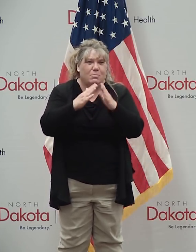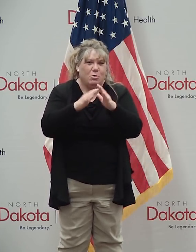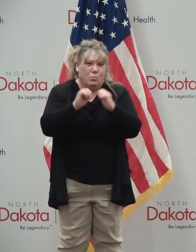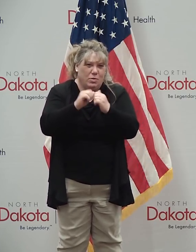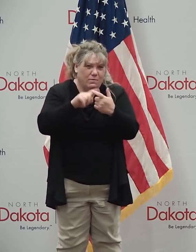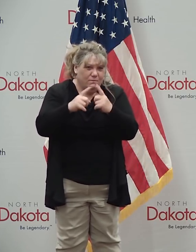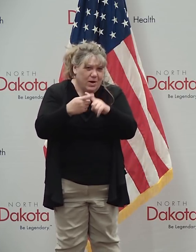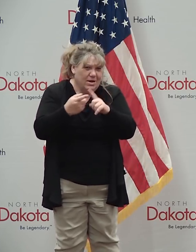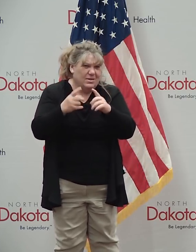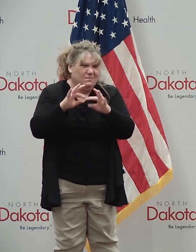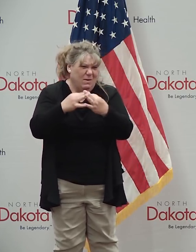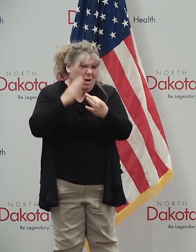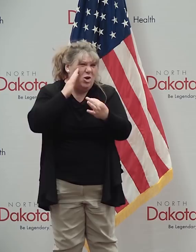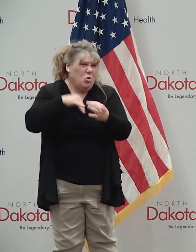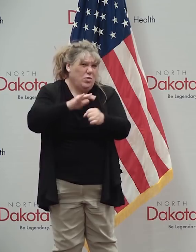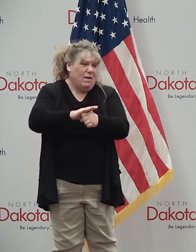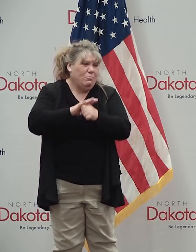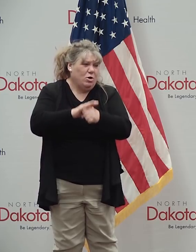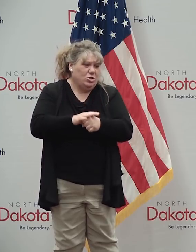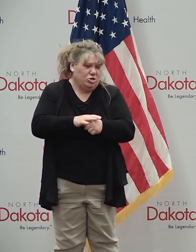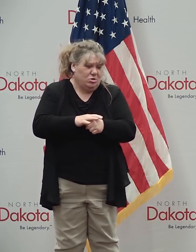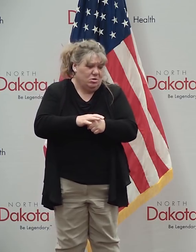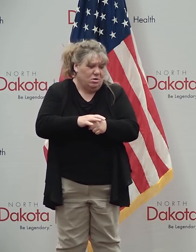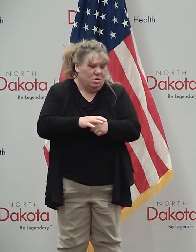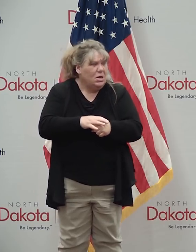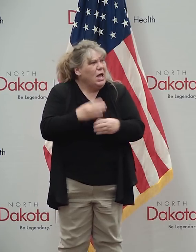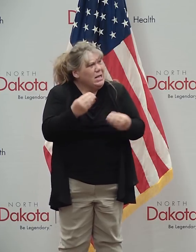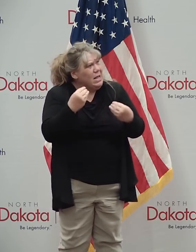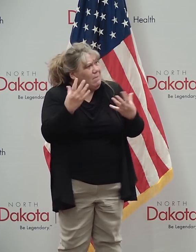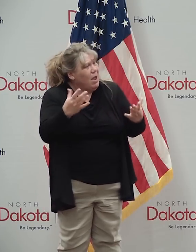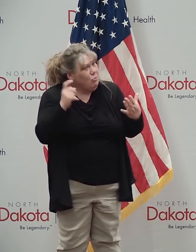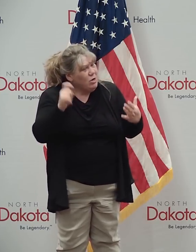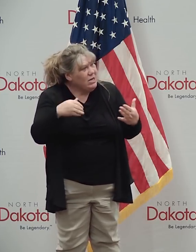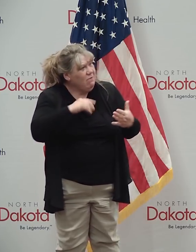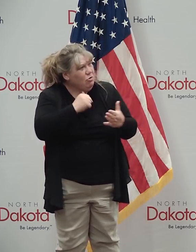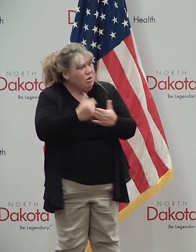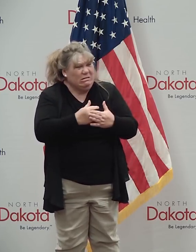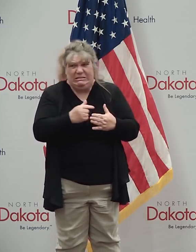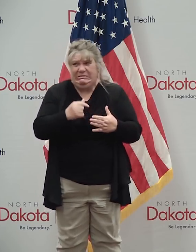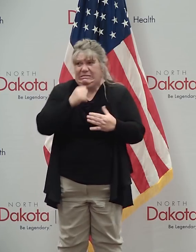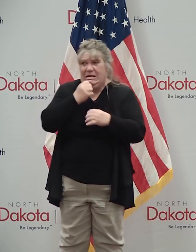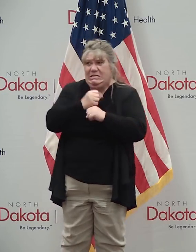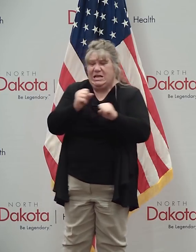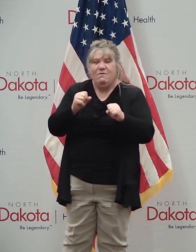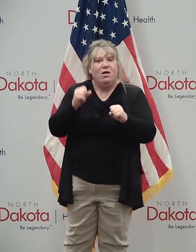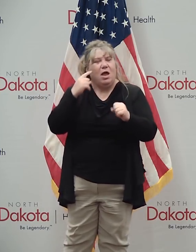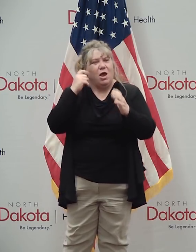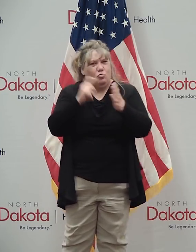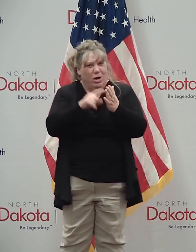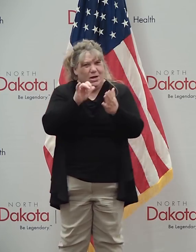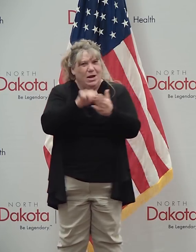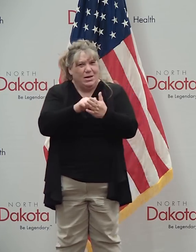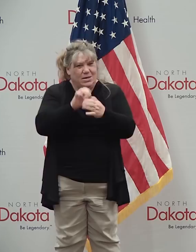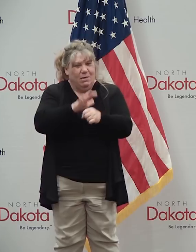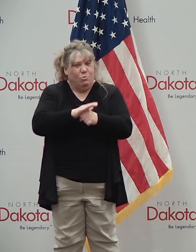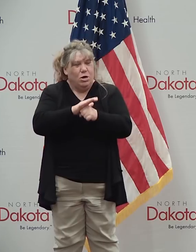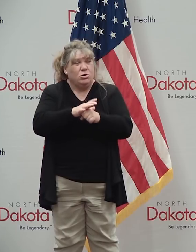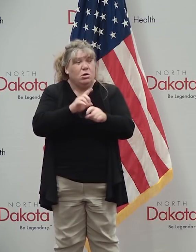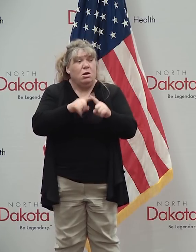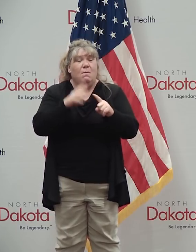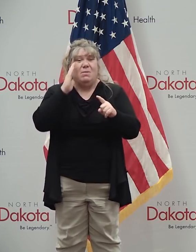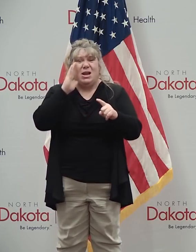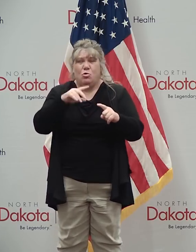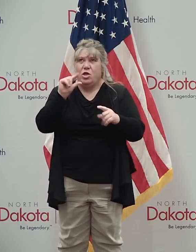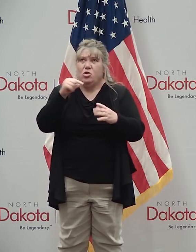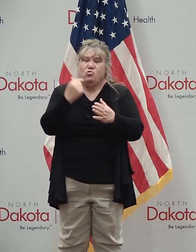family, how intense that can be. But with that being said, too, I also recognize that the graduation ceremony is